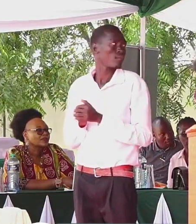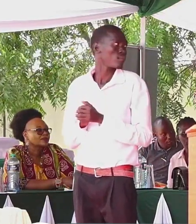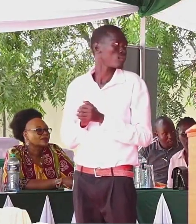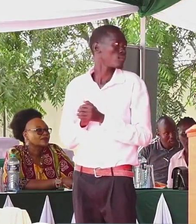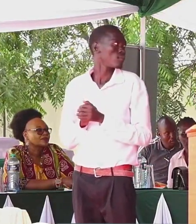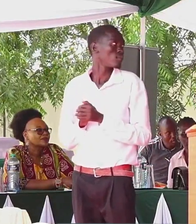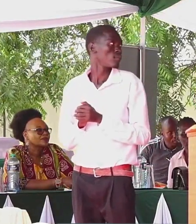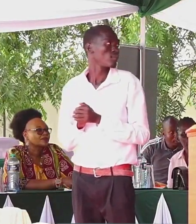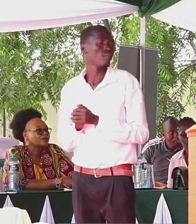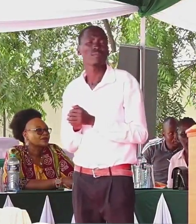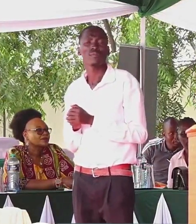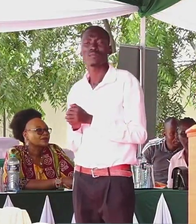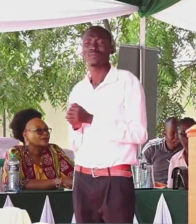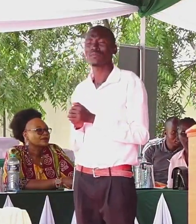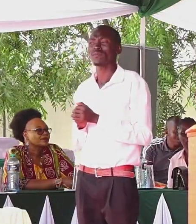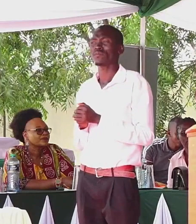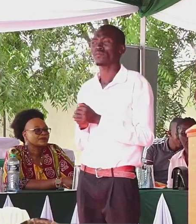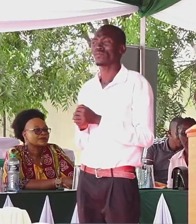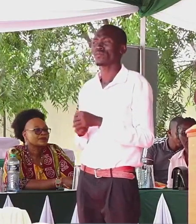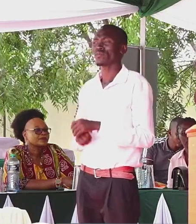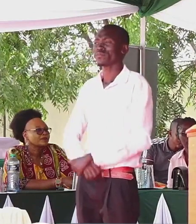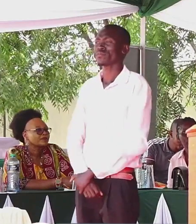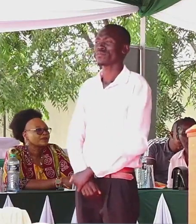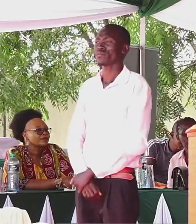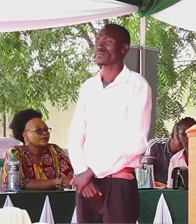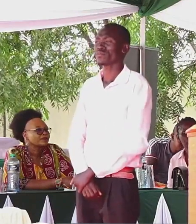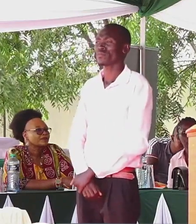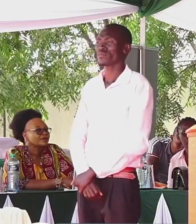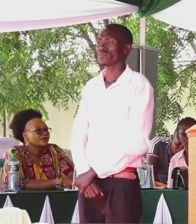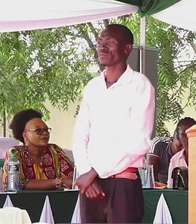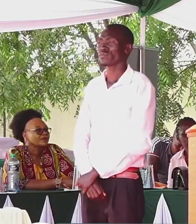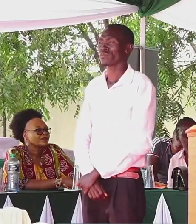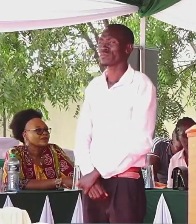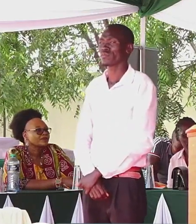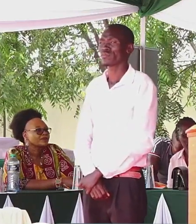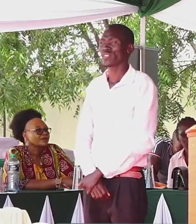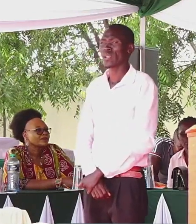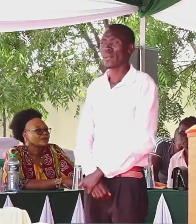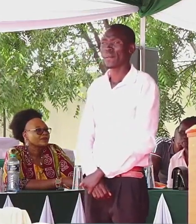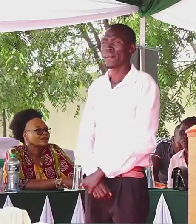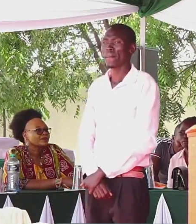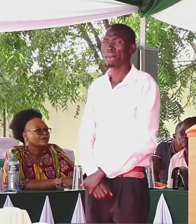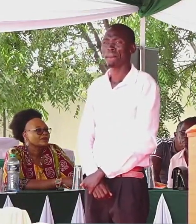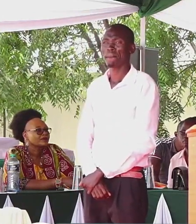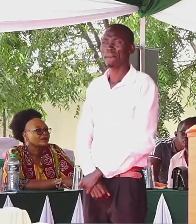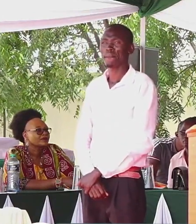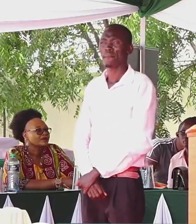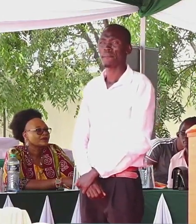Where is he?